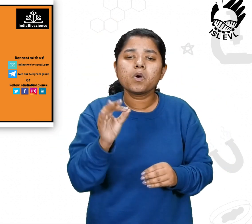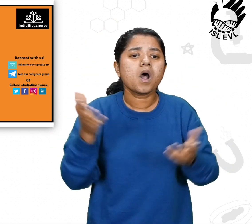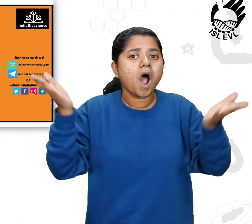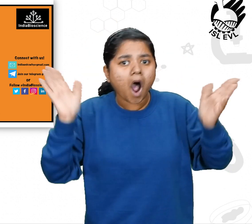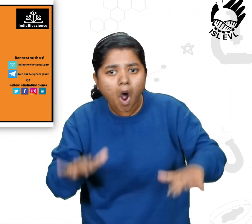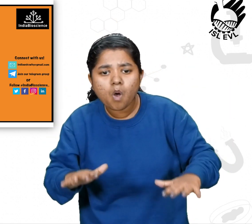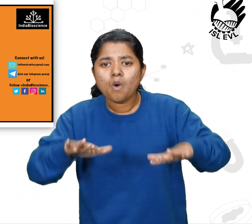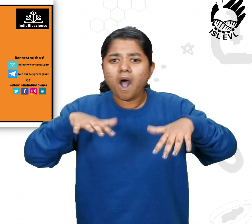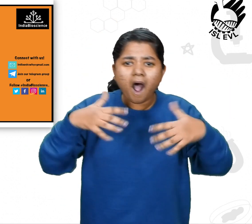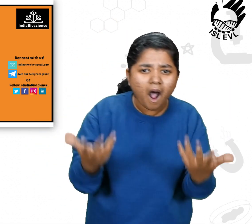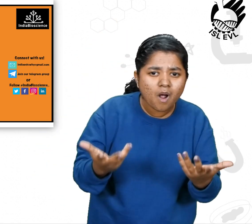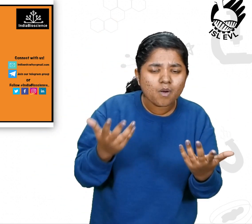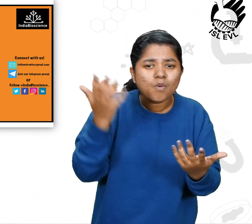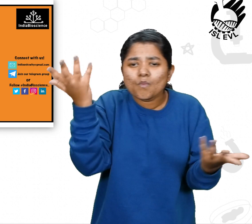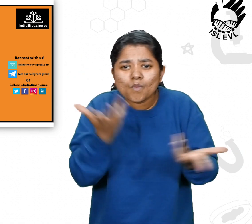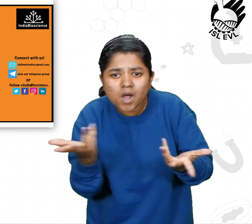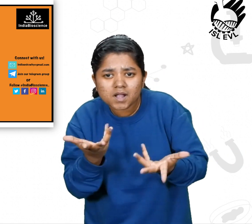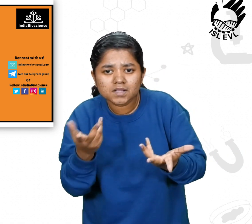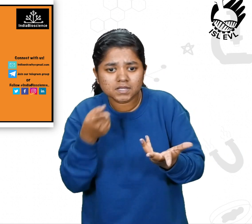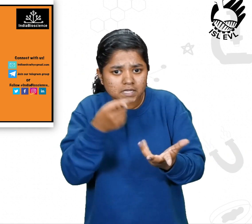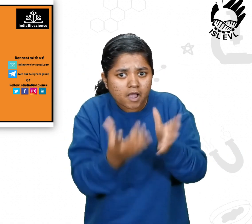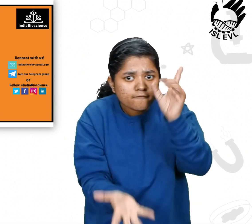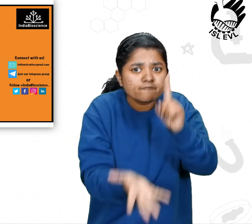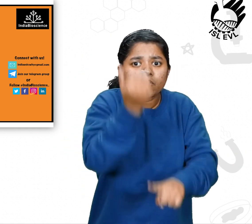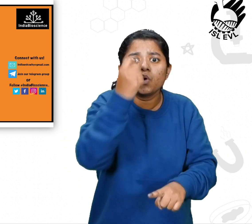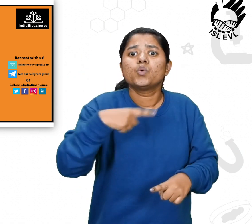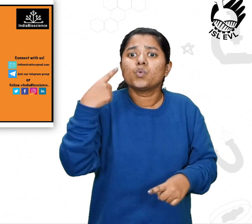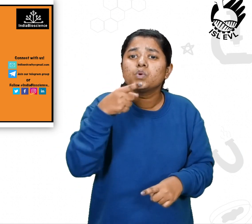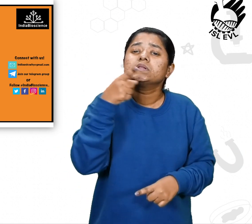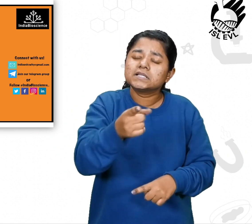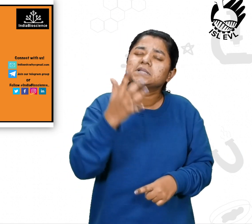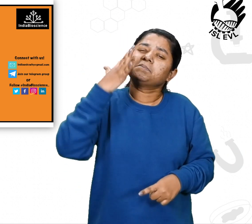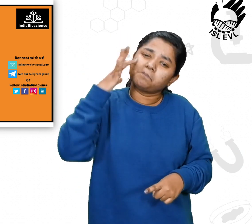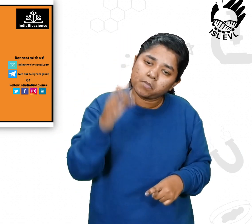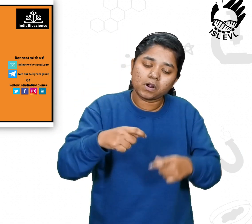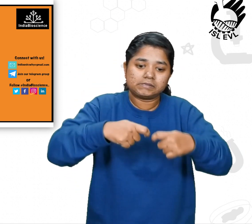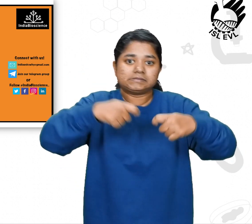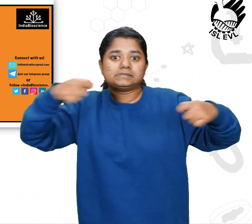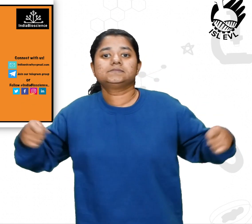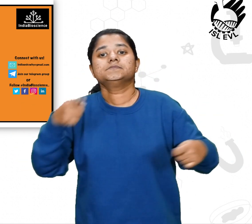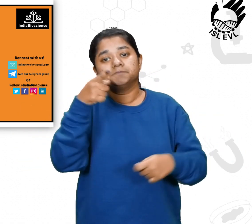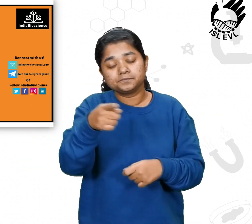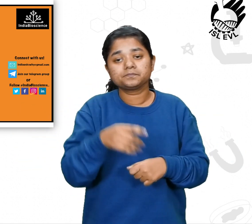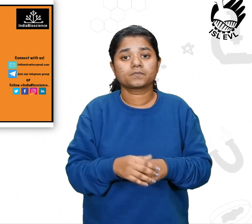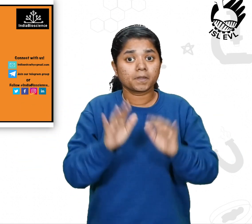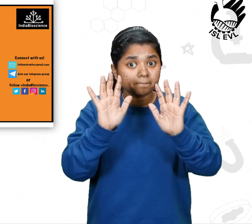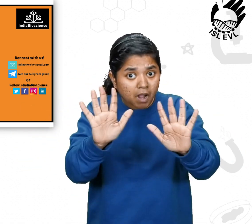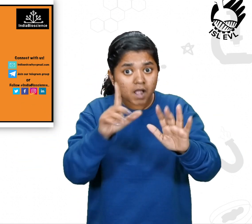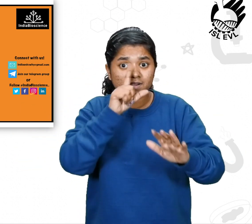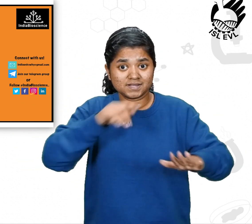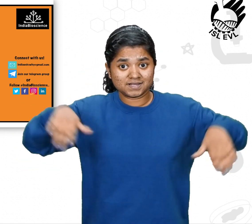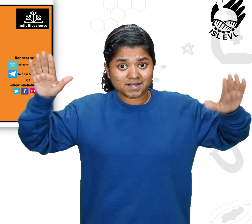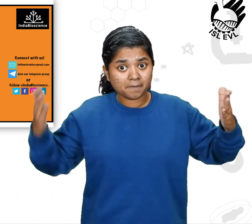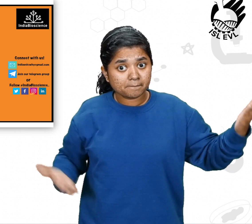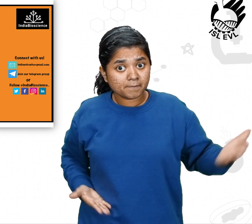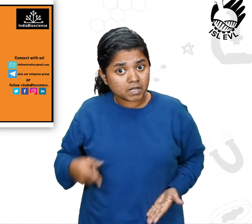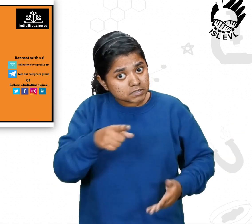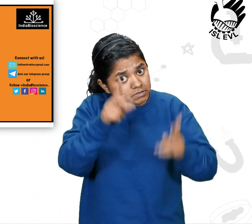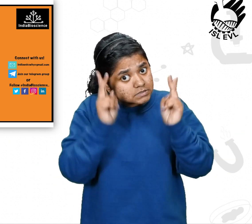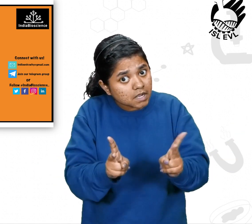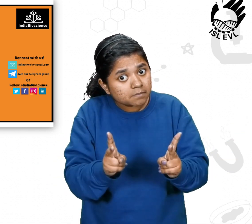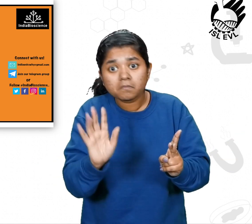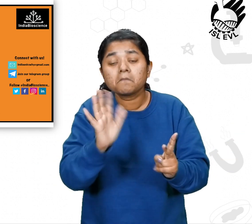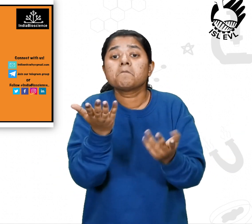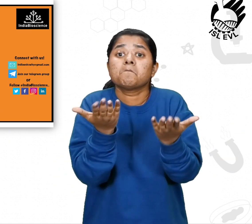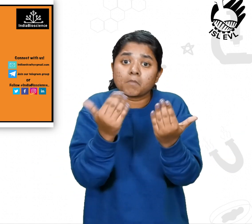But listeners, what we know about these birds might change as we get more evidence over time. Who knows? One of our listeners in the